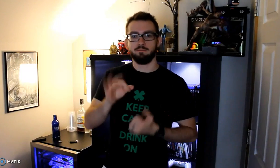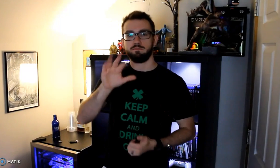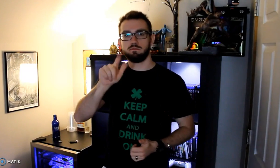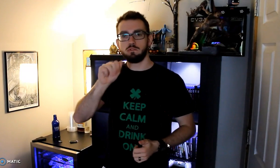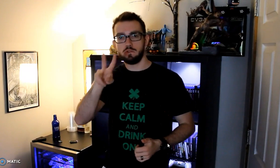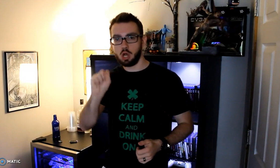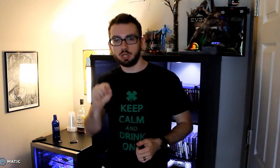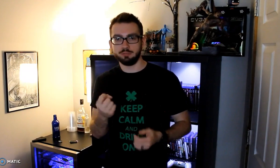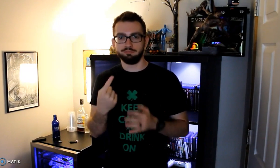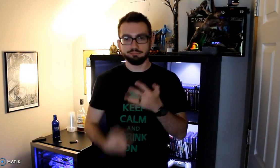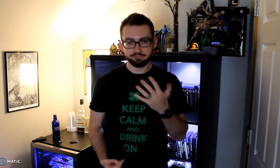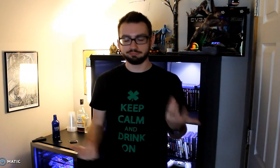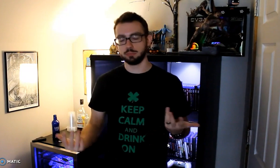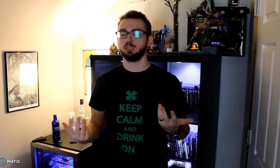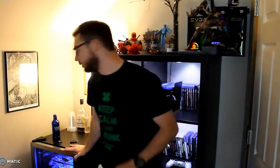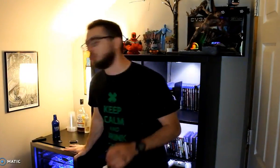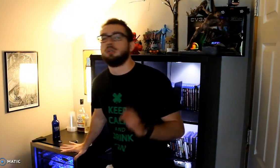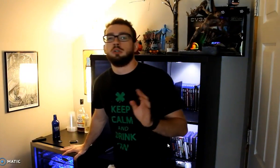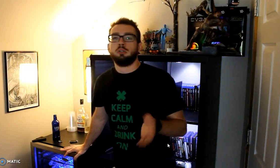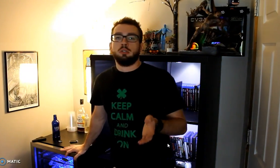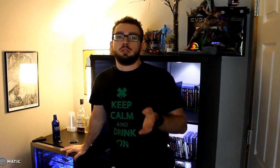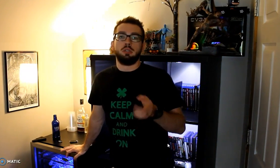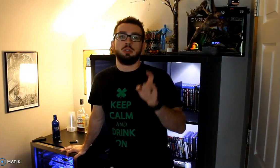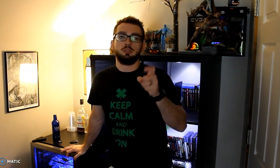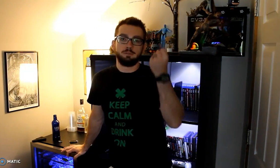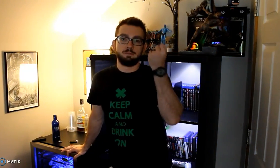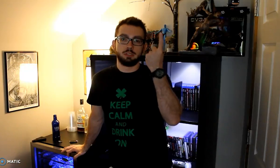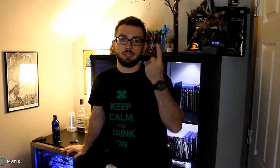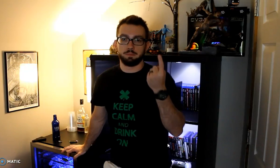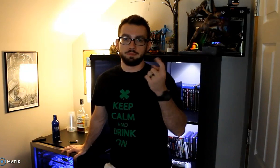so I mean, you kind of have to either deal with the negatives or get the more expensive fridge.